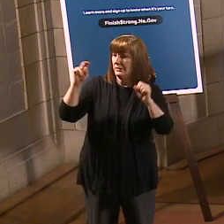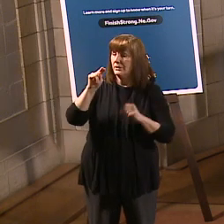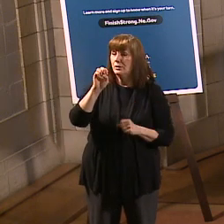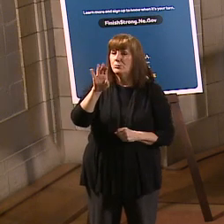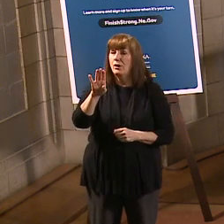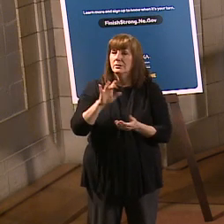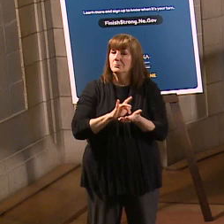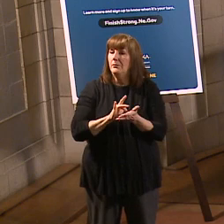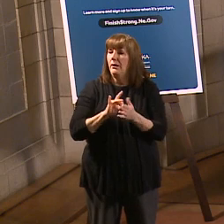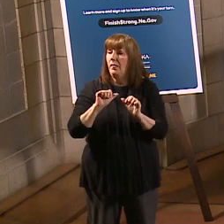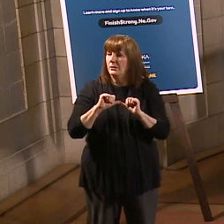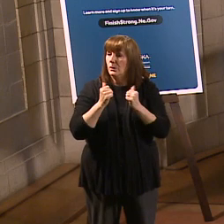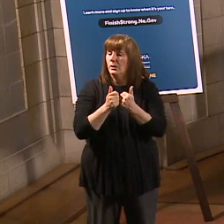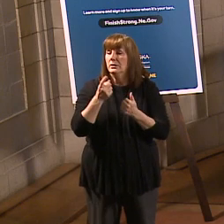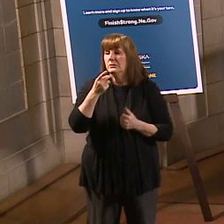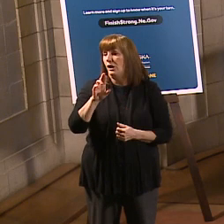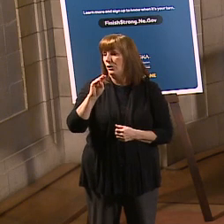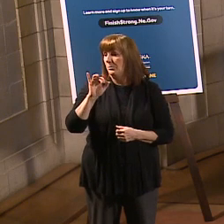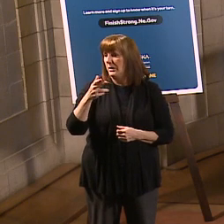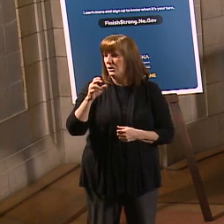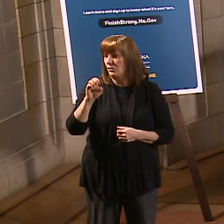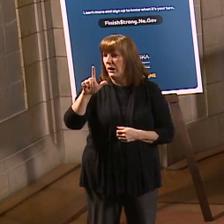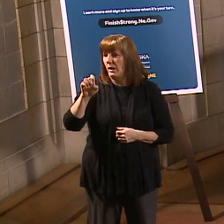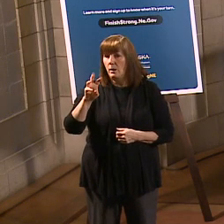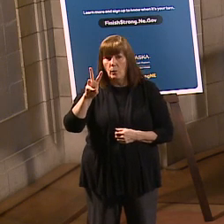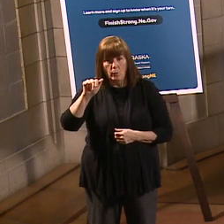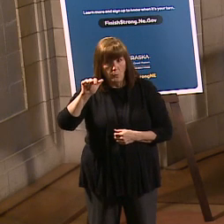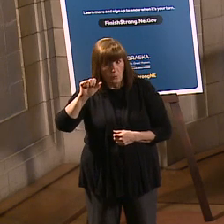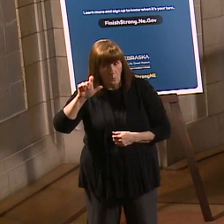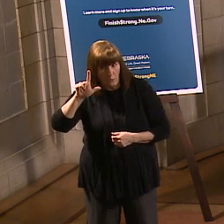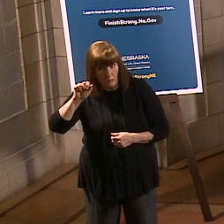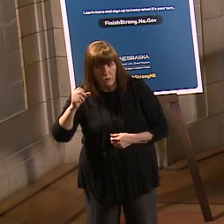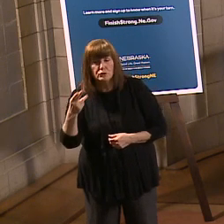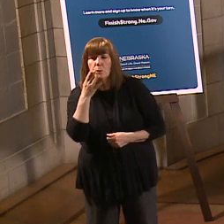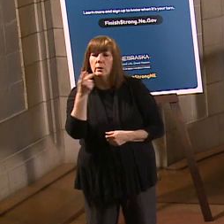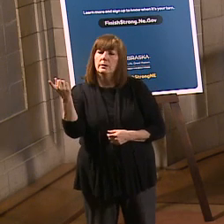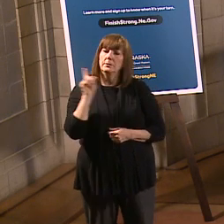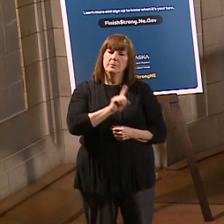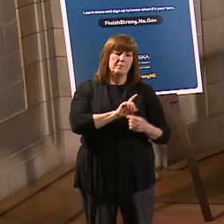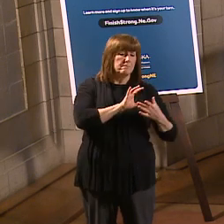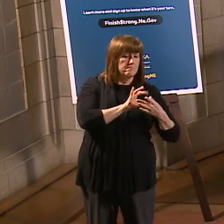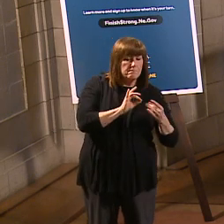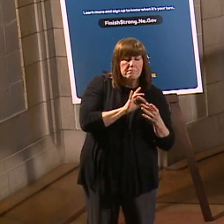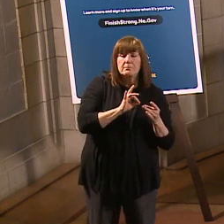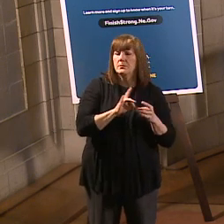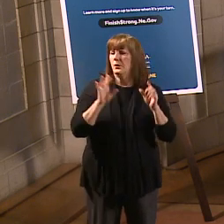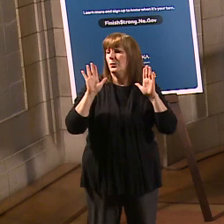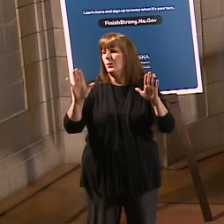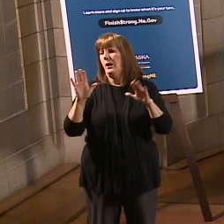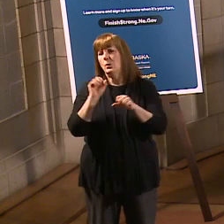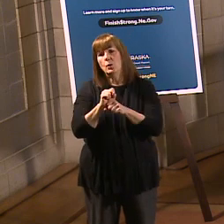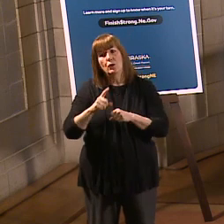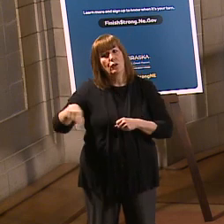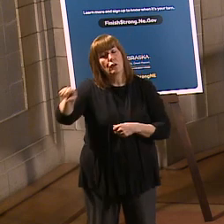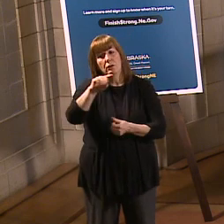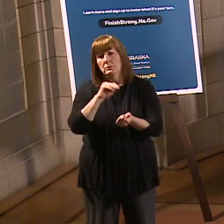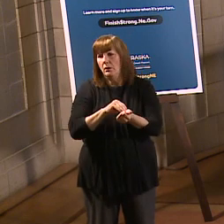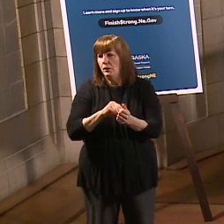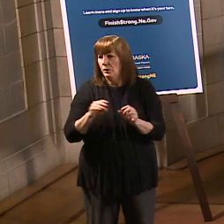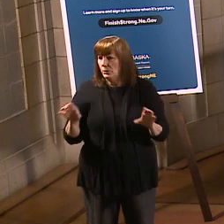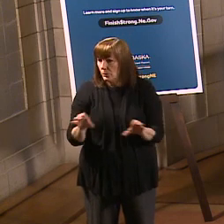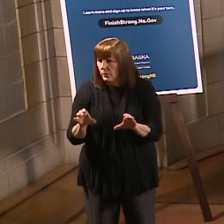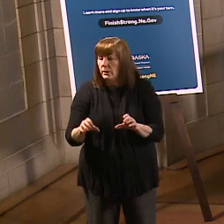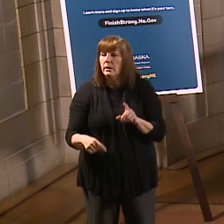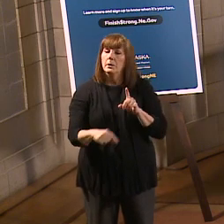Medical Association, Dr. Michelle Walsh, who is going to come here and say a few words about all the great work doctors are doing. We